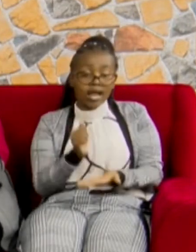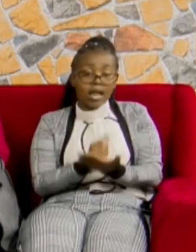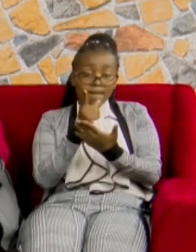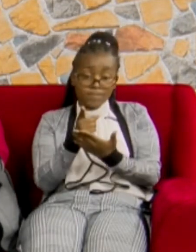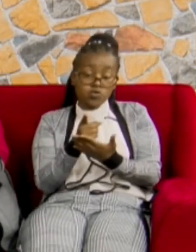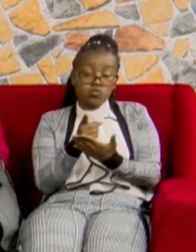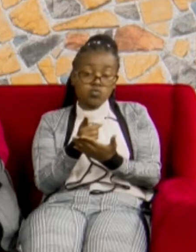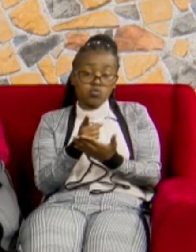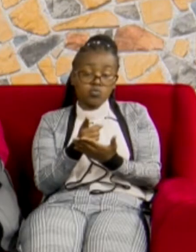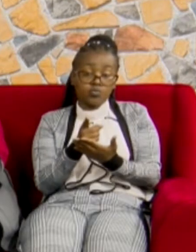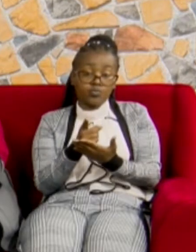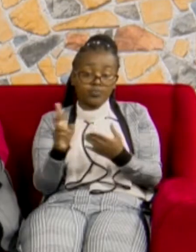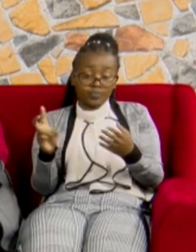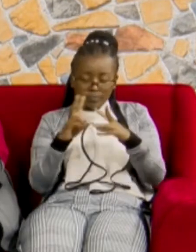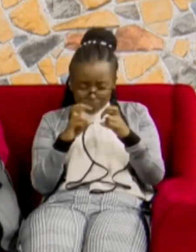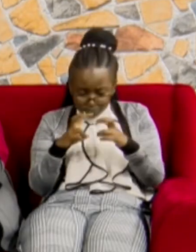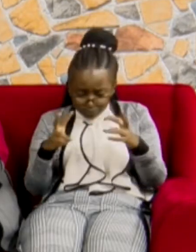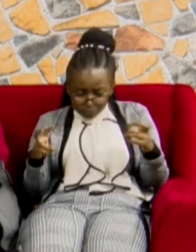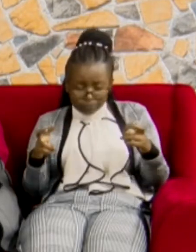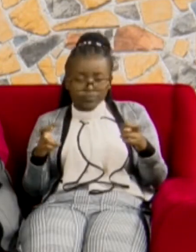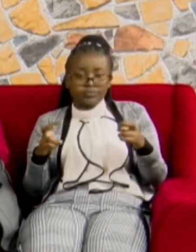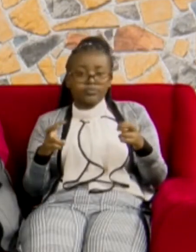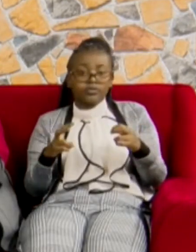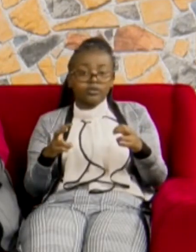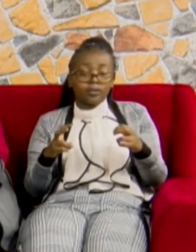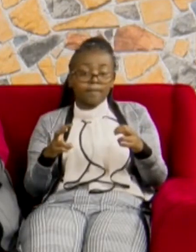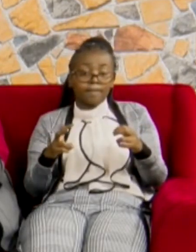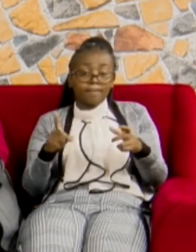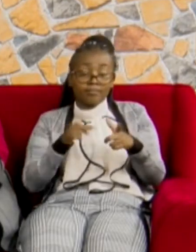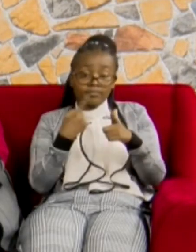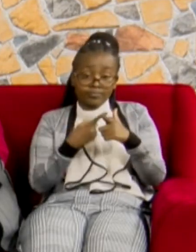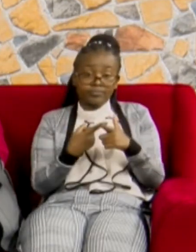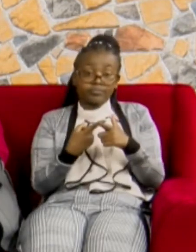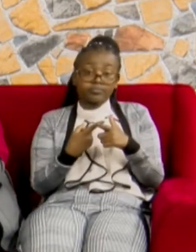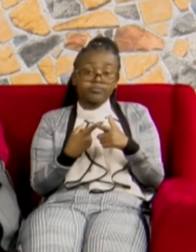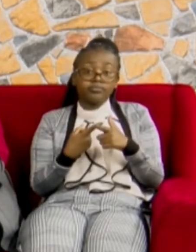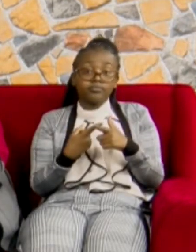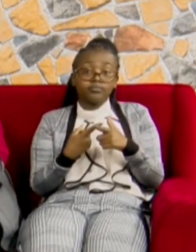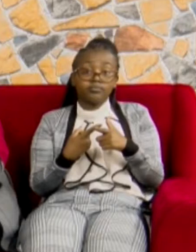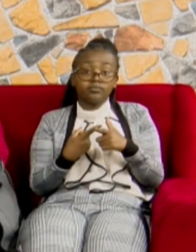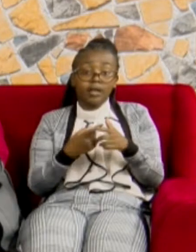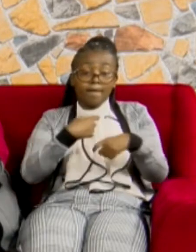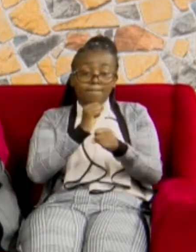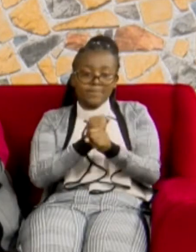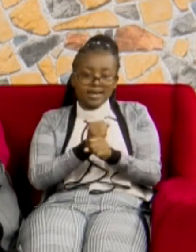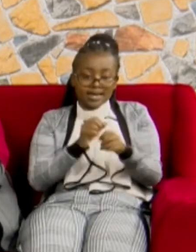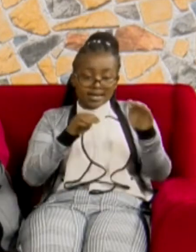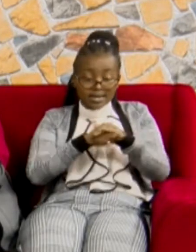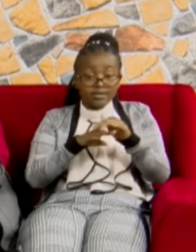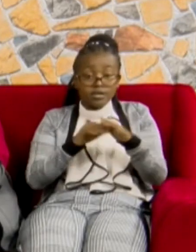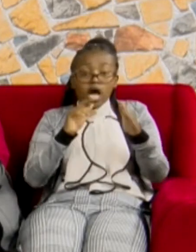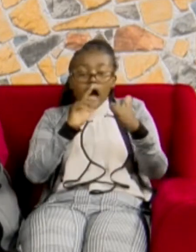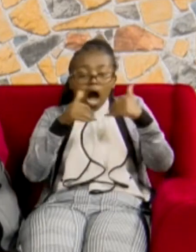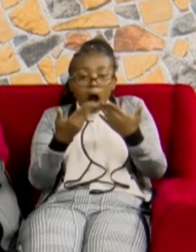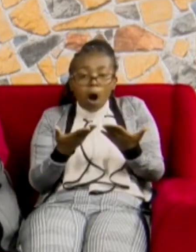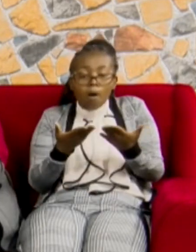of they can assess the motor aspect of things, and then make an assessment of how many sessions you're going